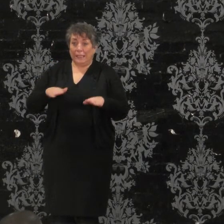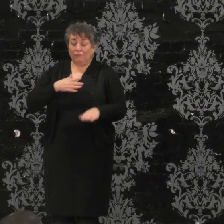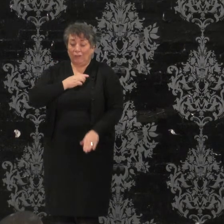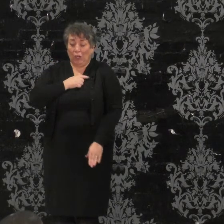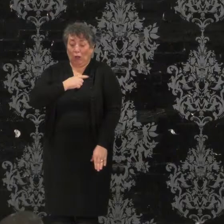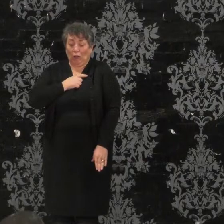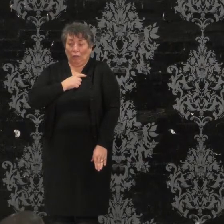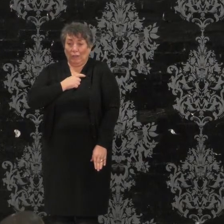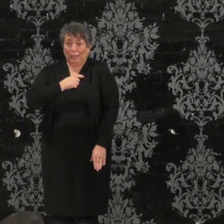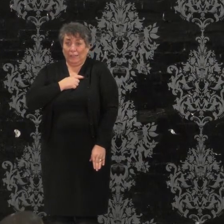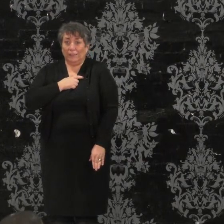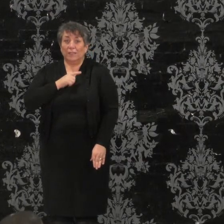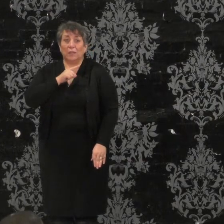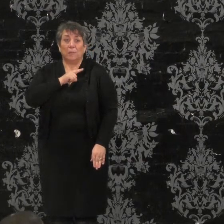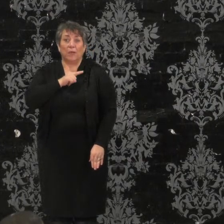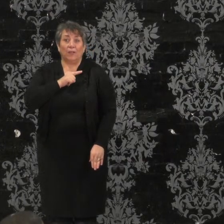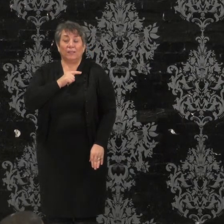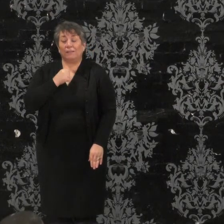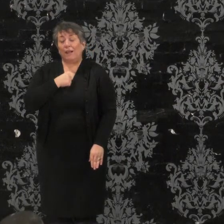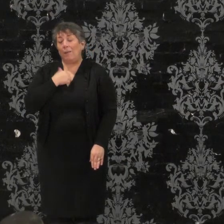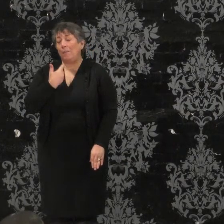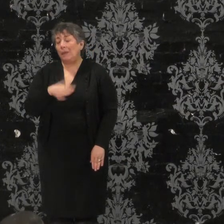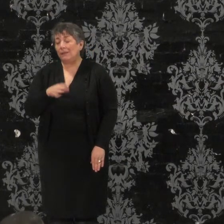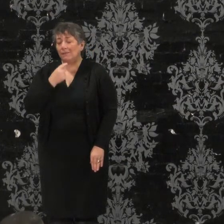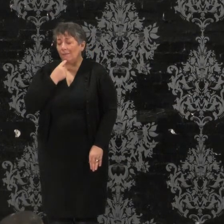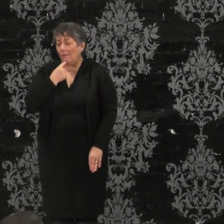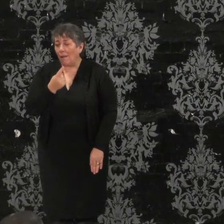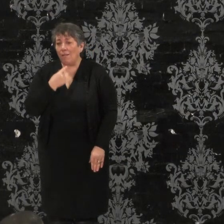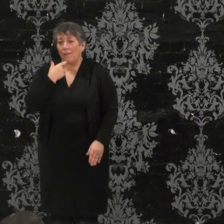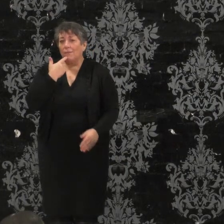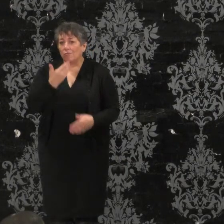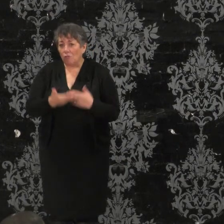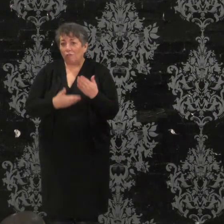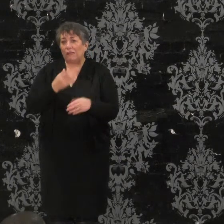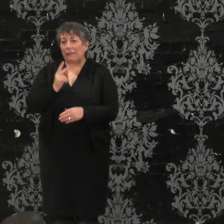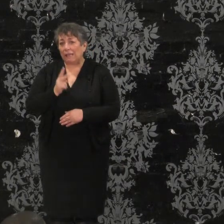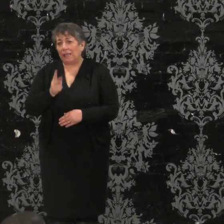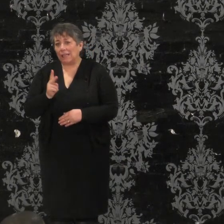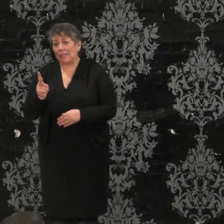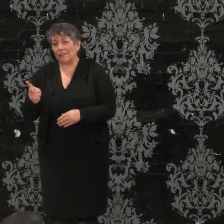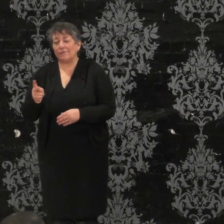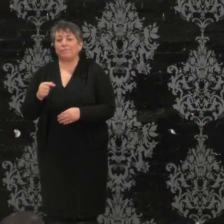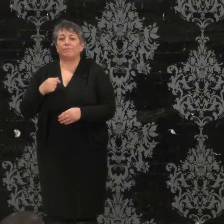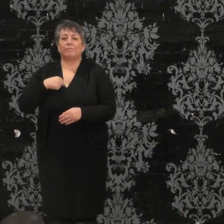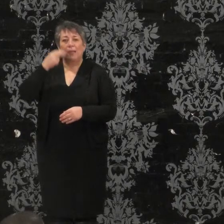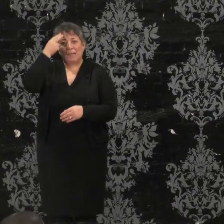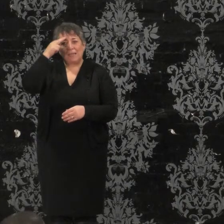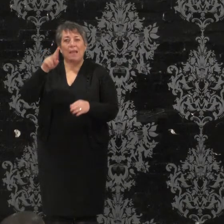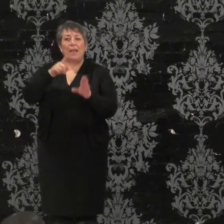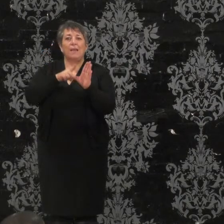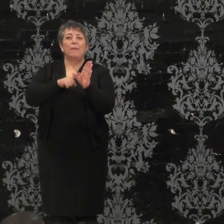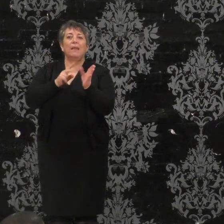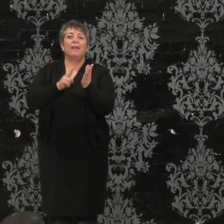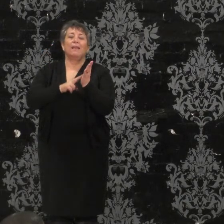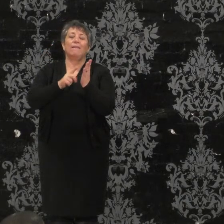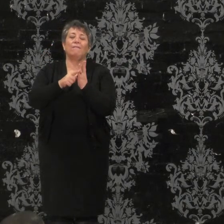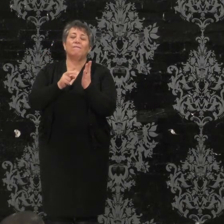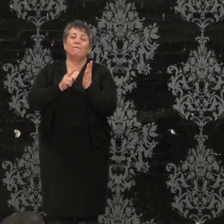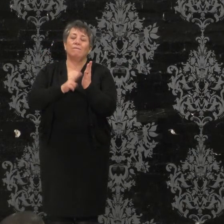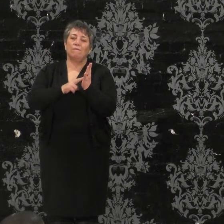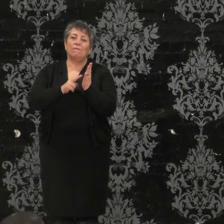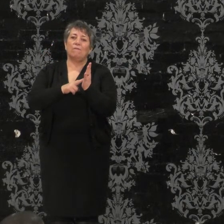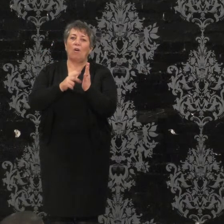my story, I have shared it more than 1 million times. So I'm Yvonne Lawson from the Godwin Lawson